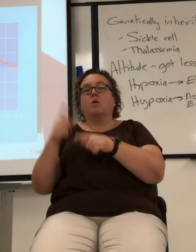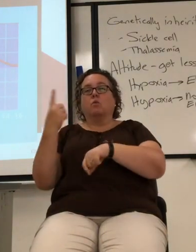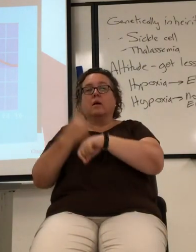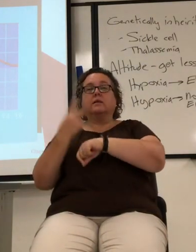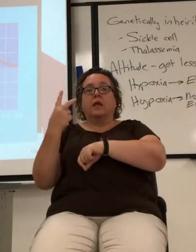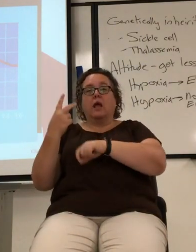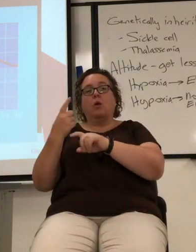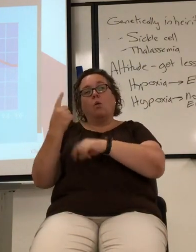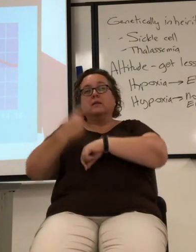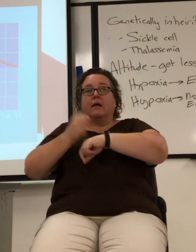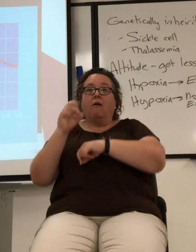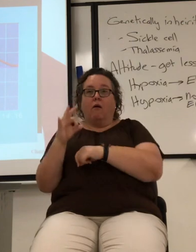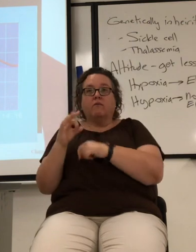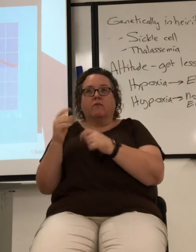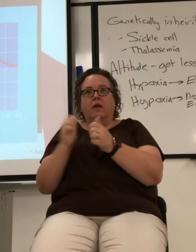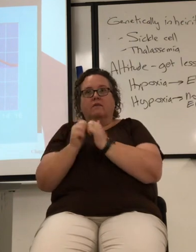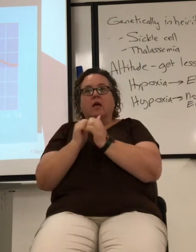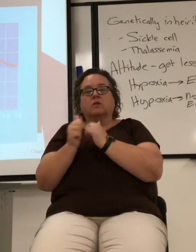yourself a boost.